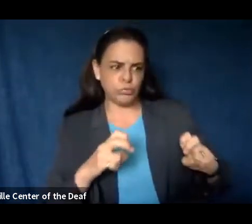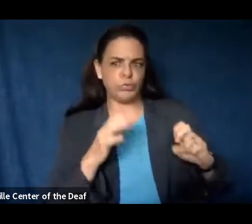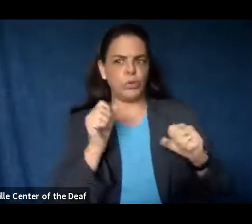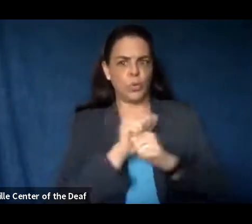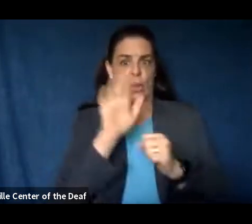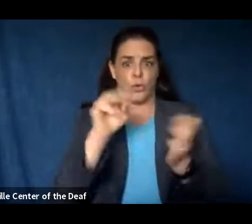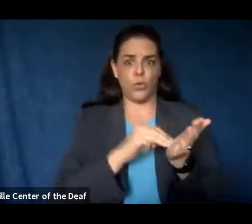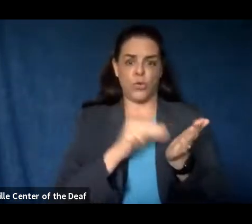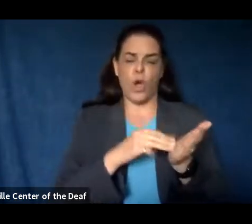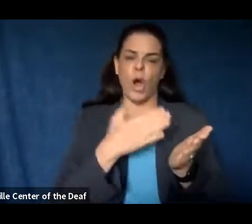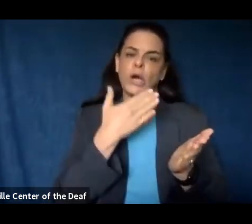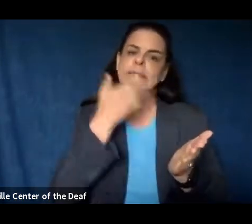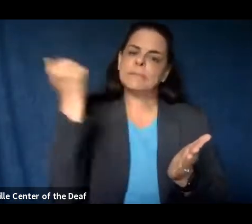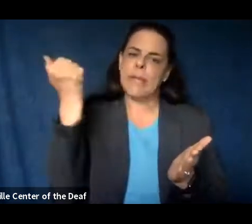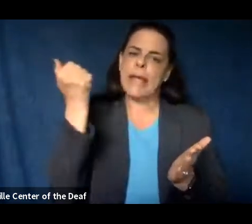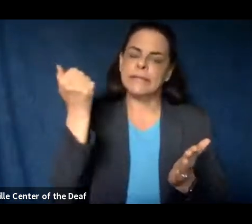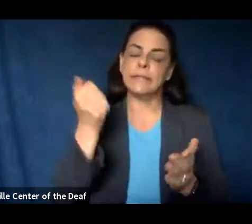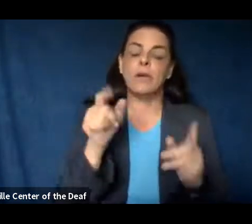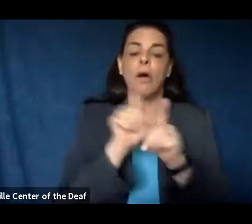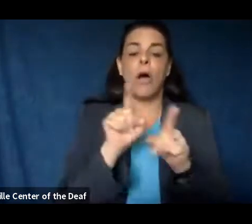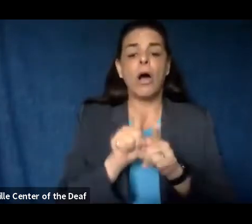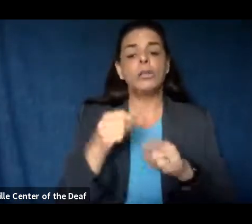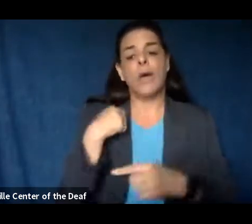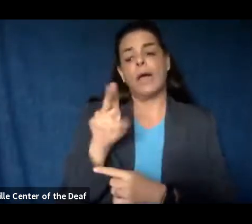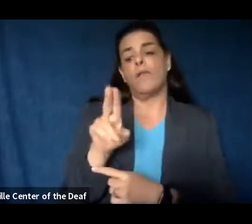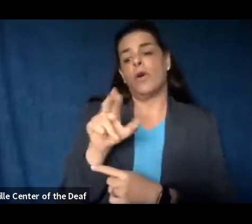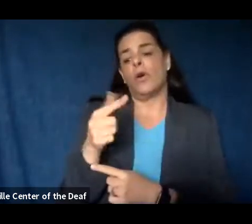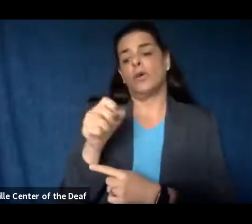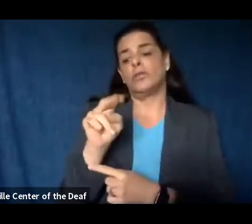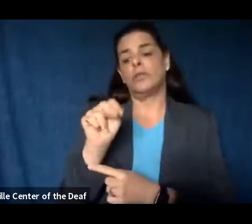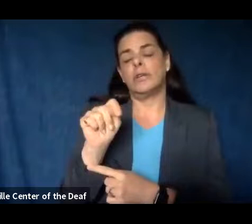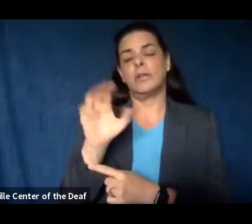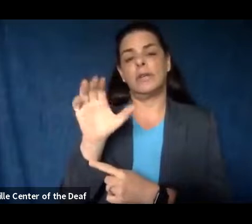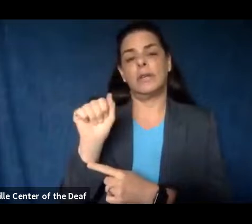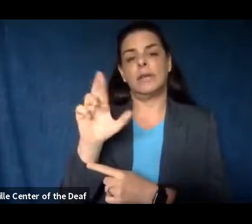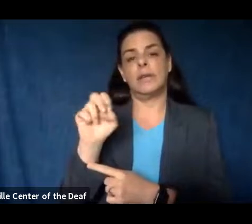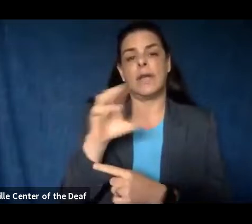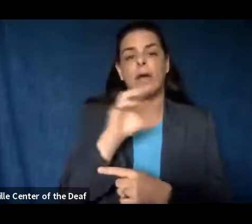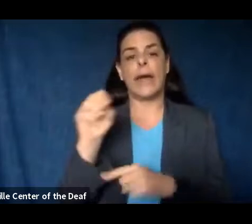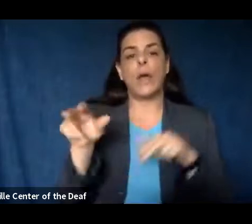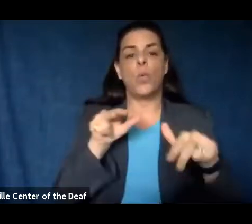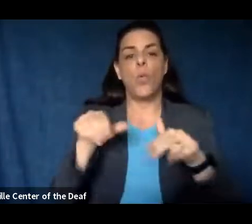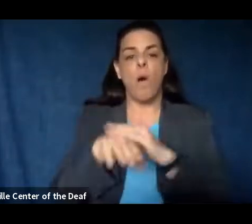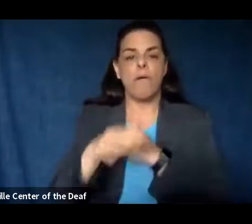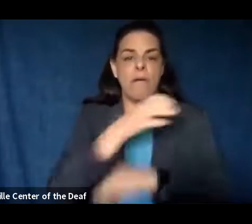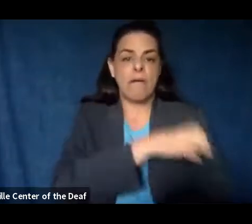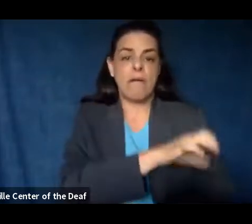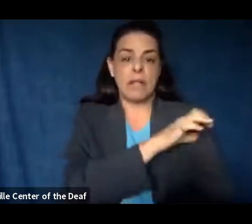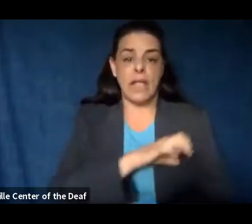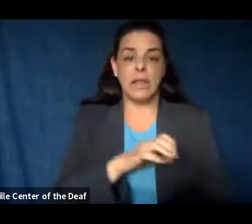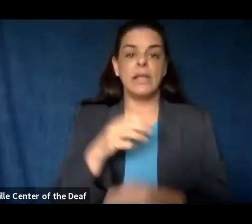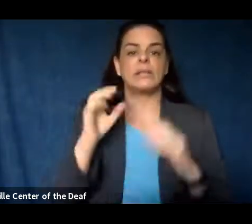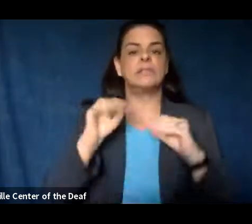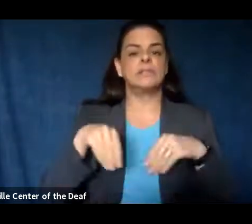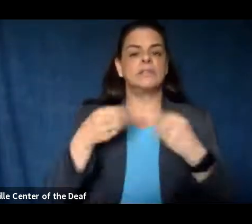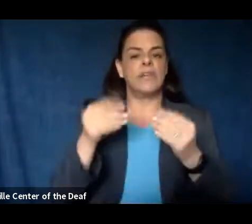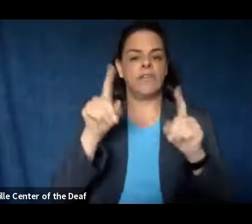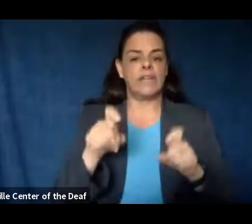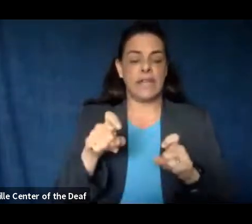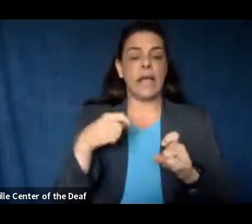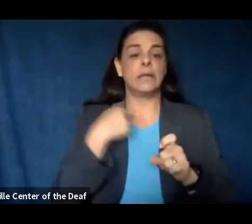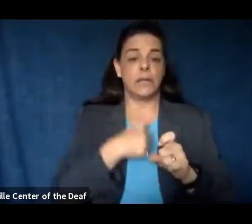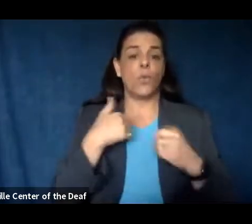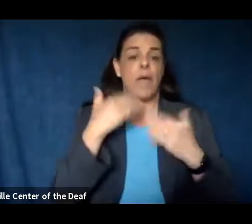are also multiple urgent care and walk-in clinics providing testing, which we do have listed on our website.